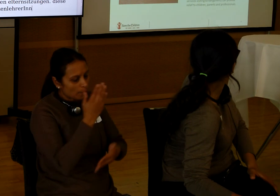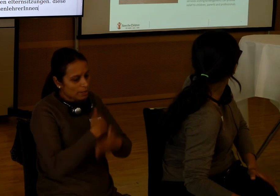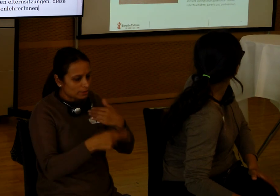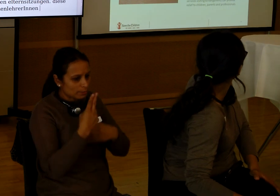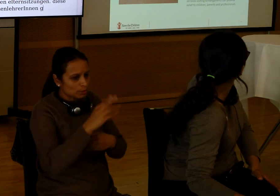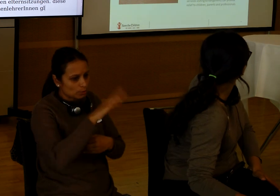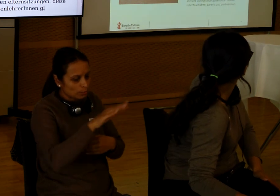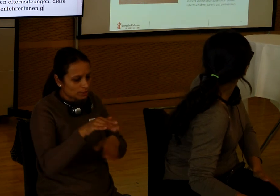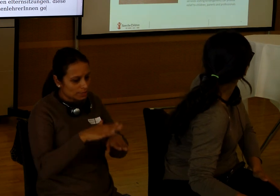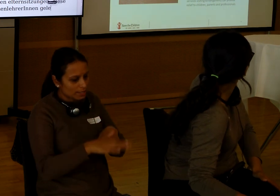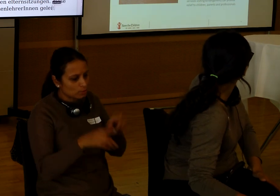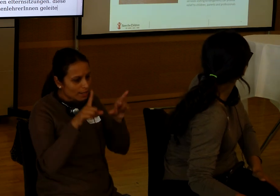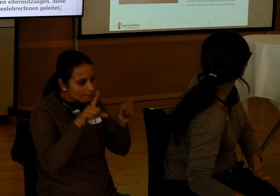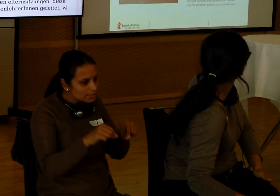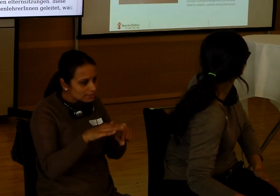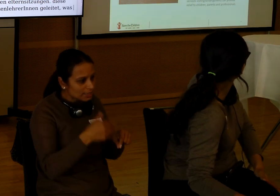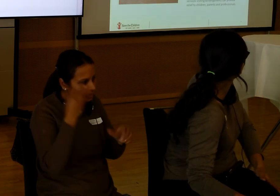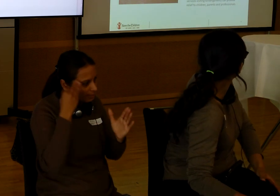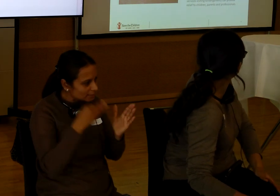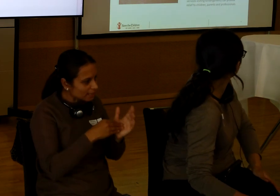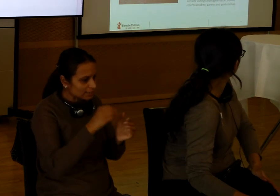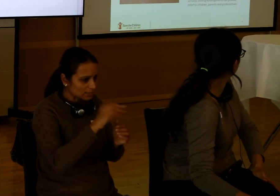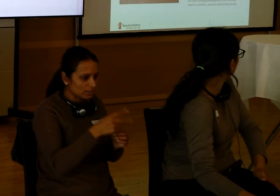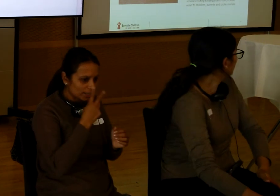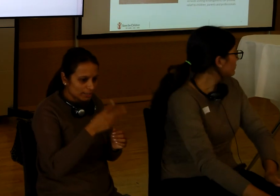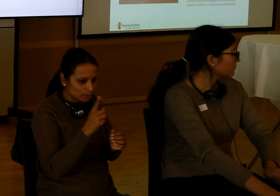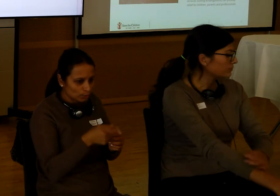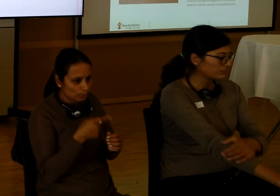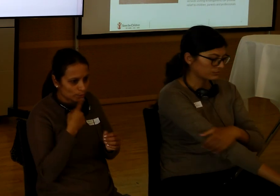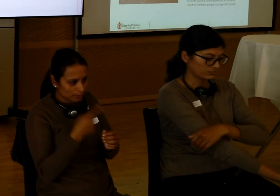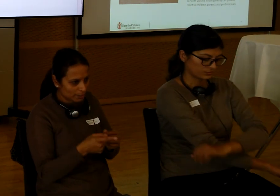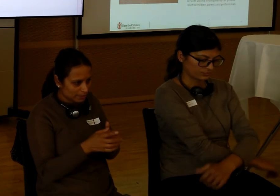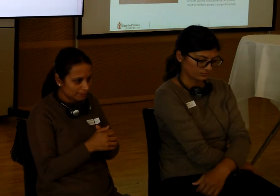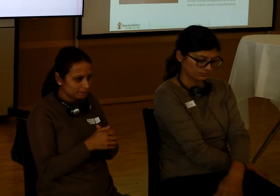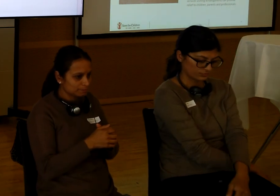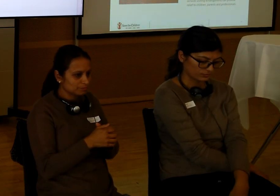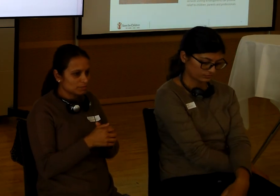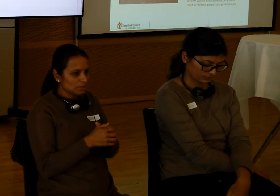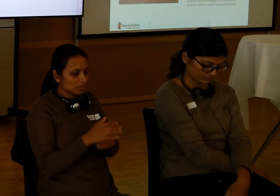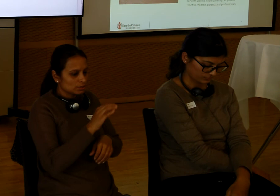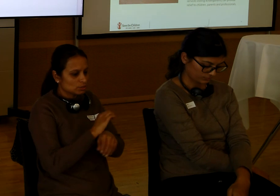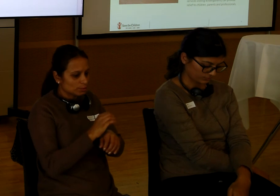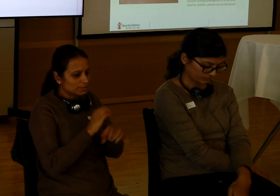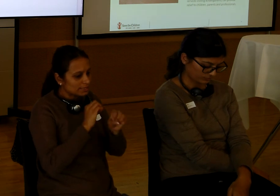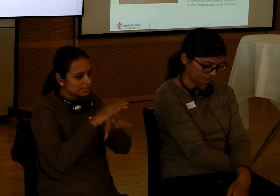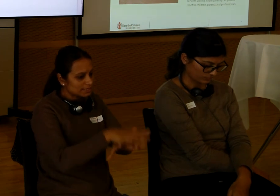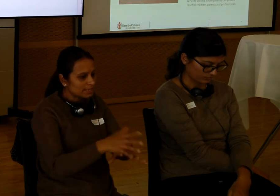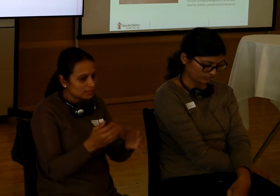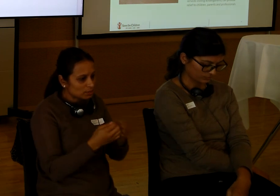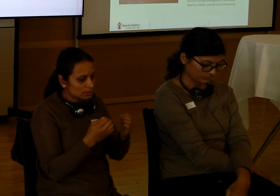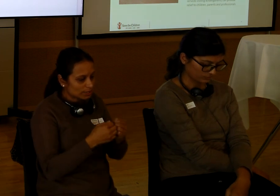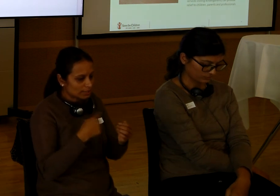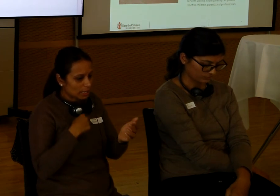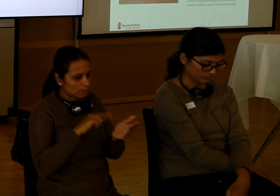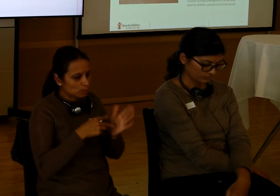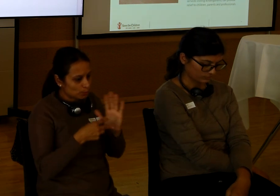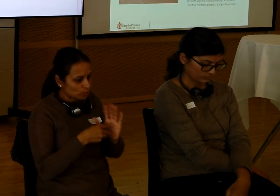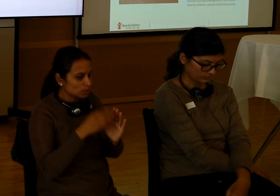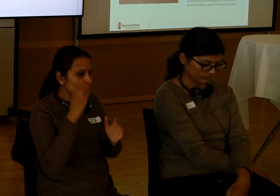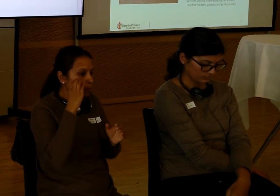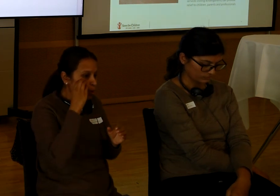in an integrated manner. Innovative models of service integration, so for example in our project with the